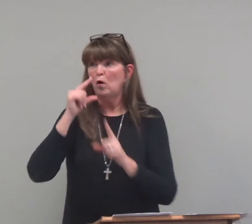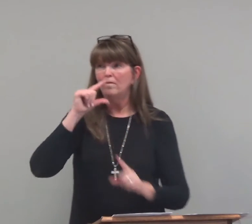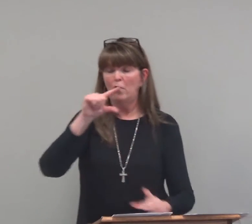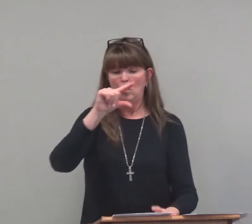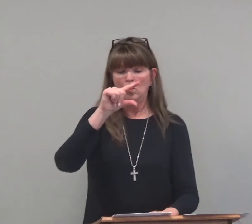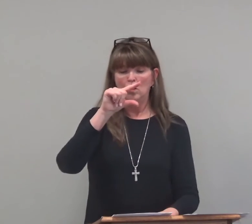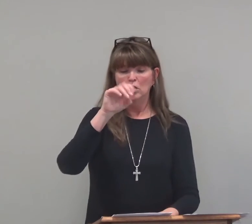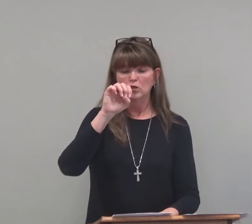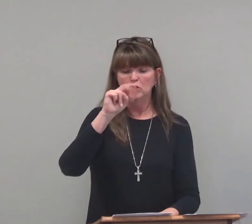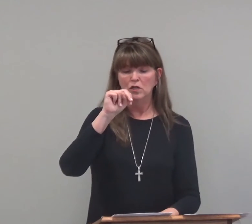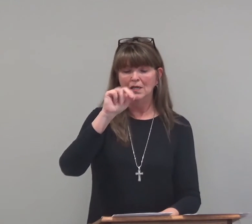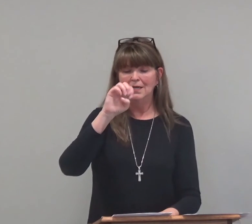royalty.